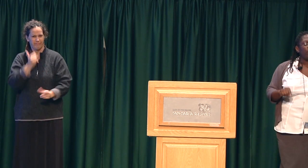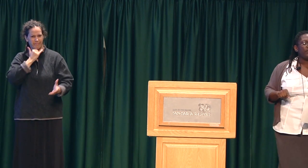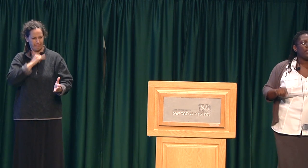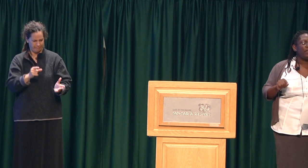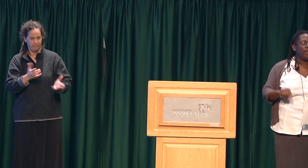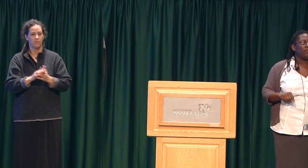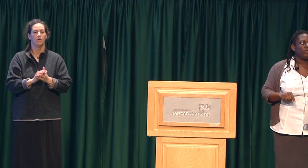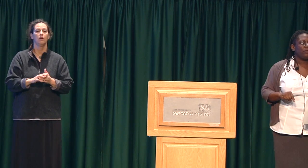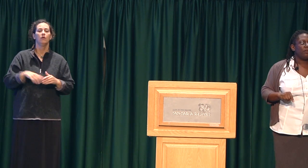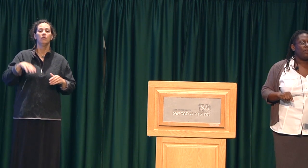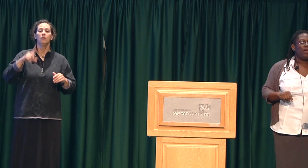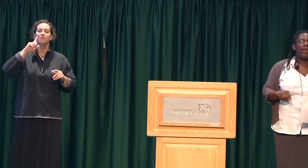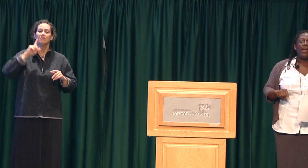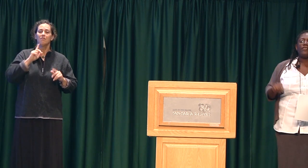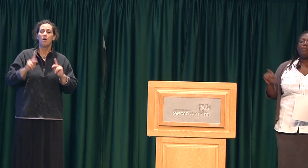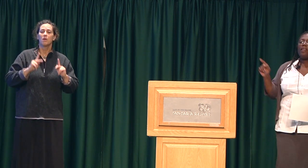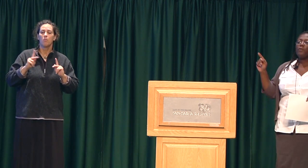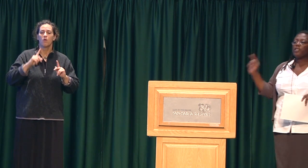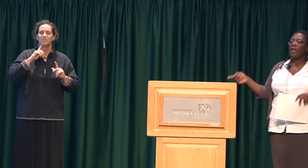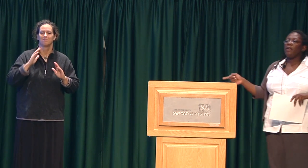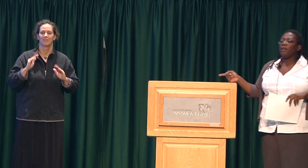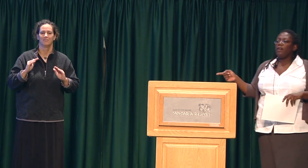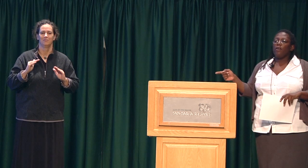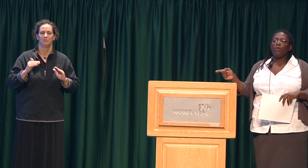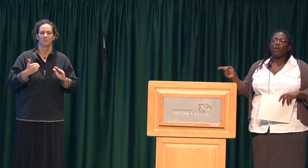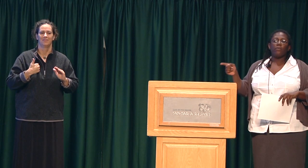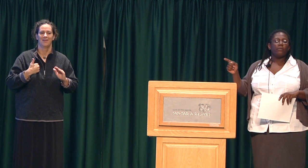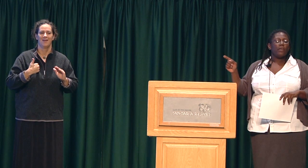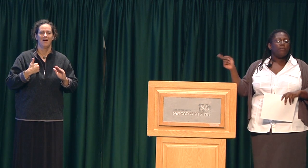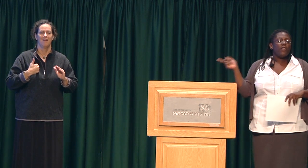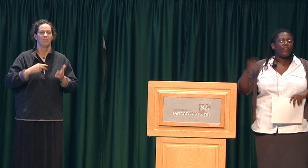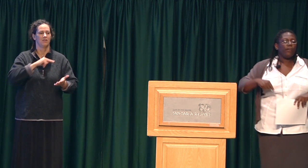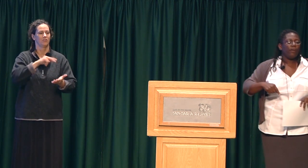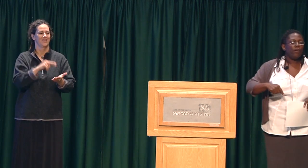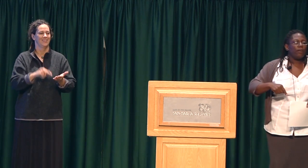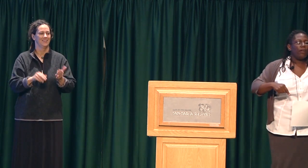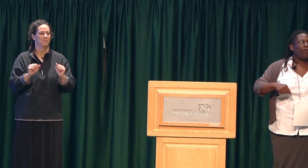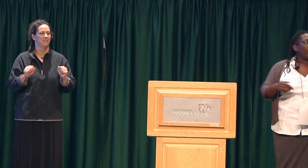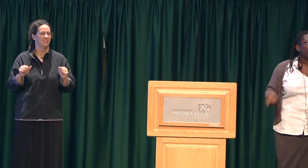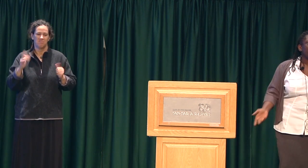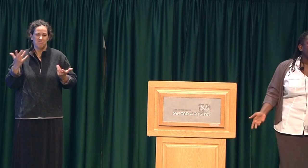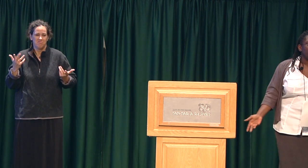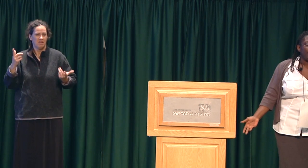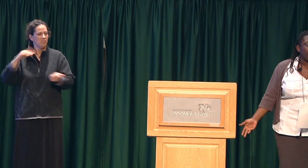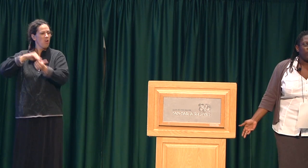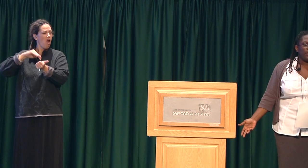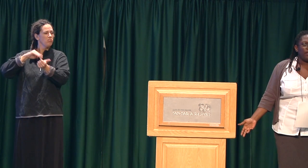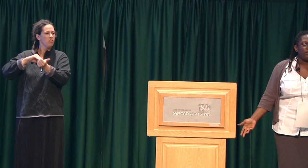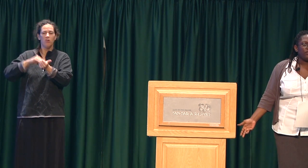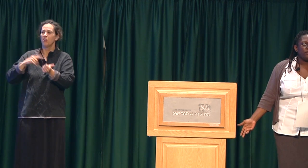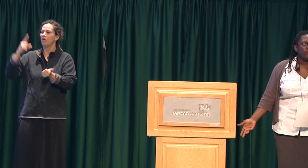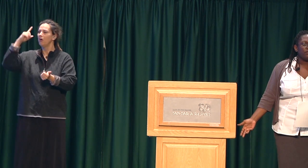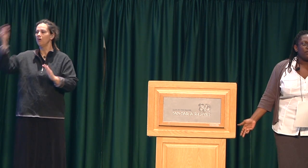have a fluency in English. If somebody from China or comes over here, we don't expect them to be able to